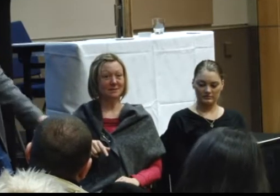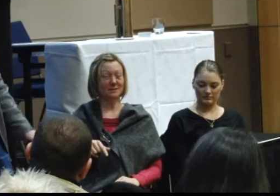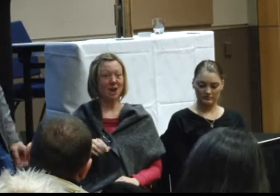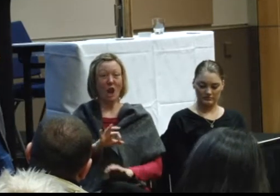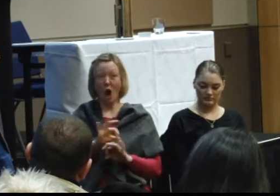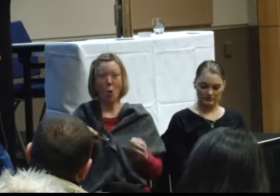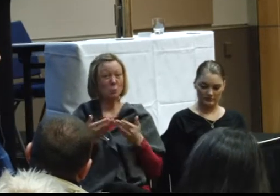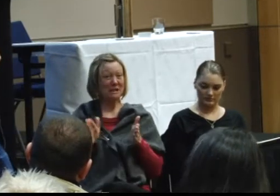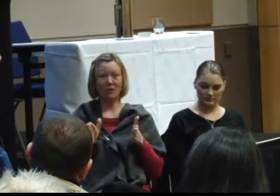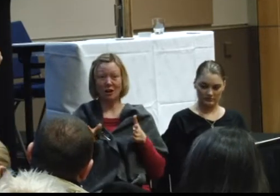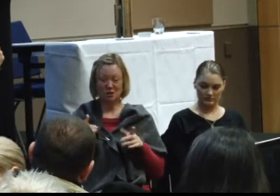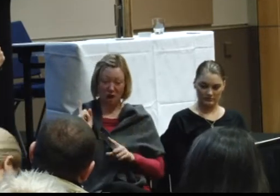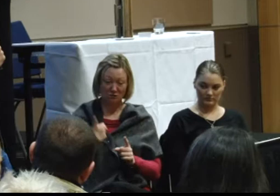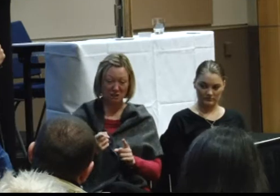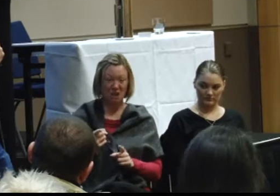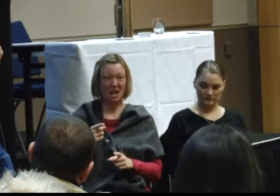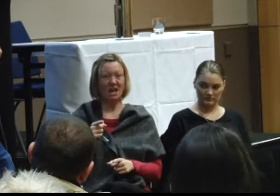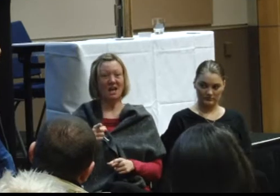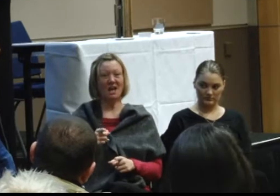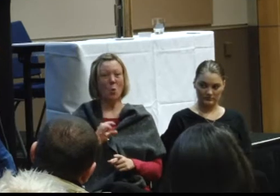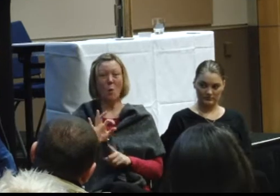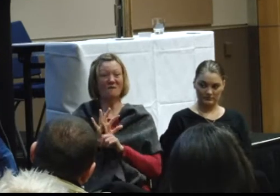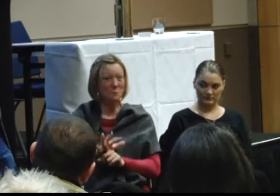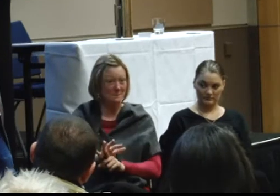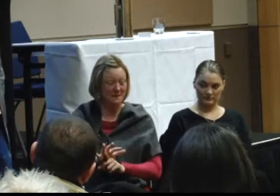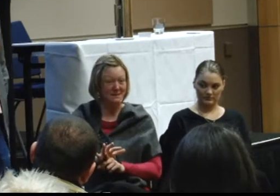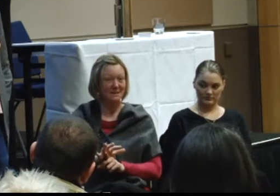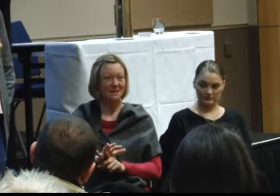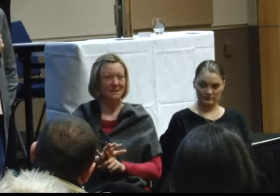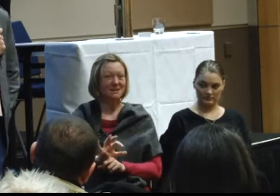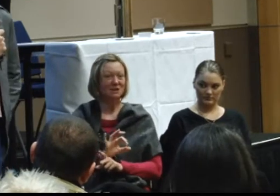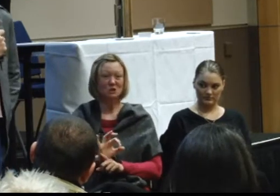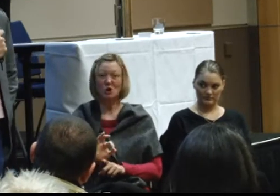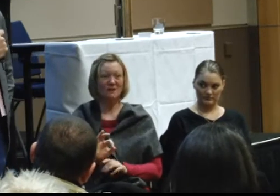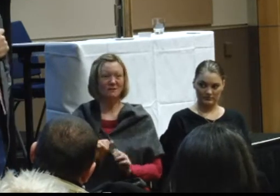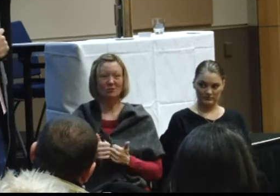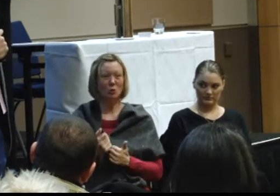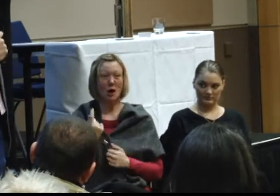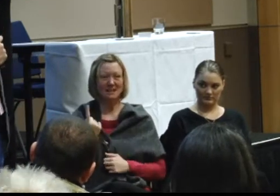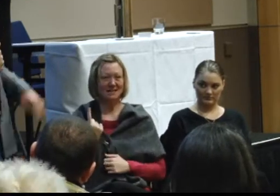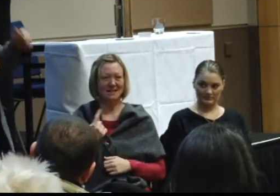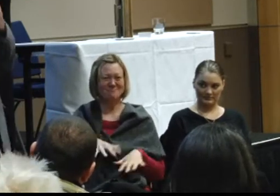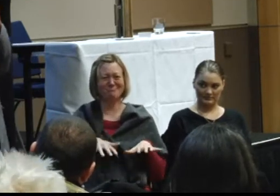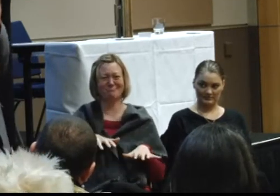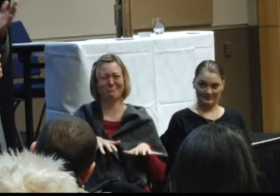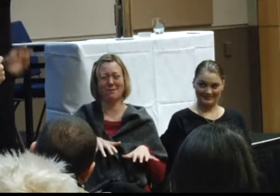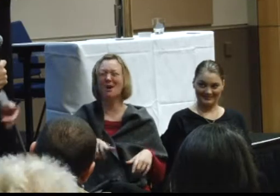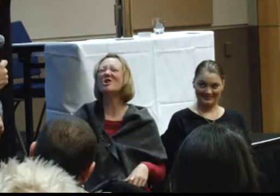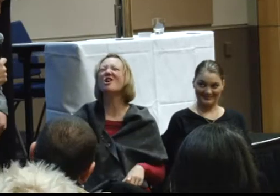general direction and enforcement, shall we say, isn't such a good idea.